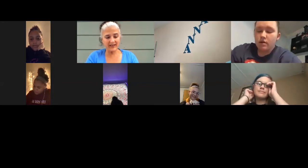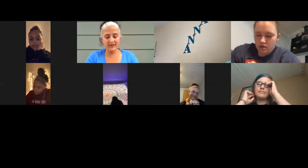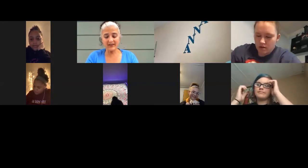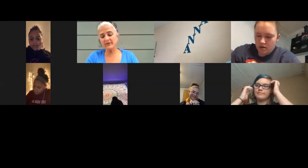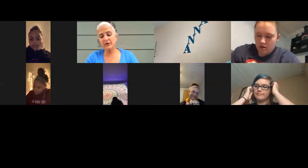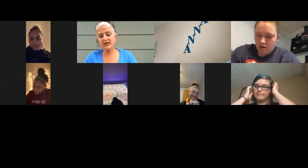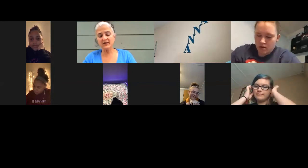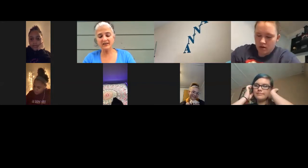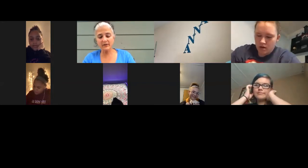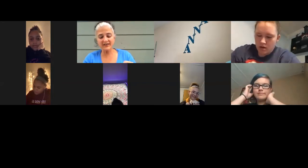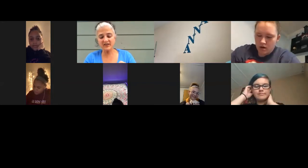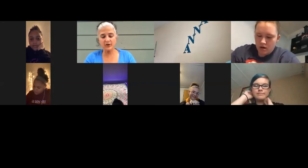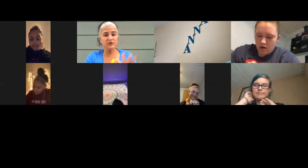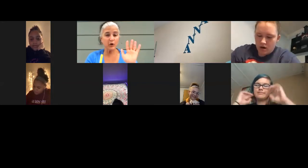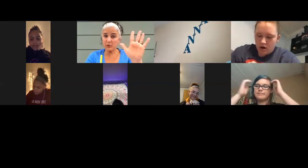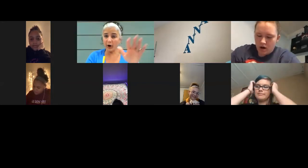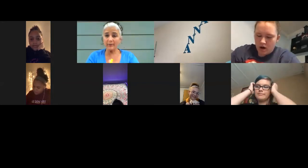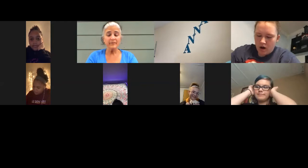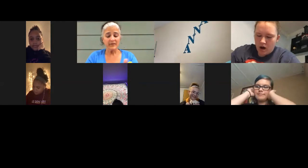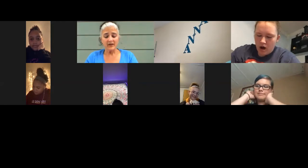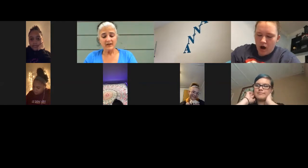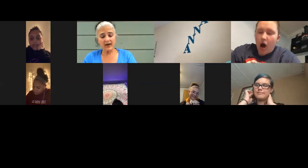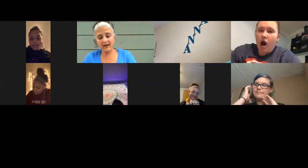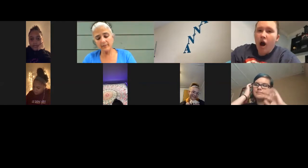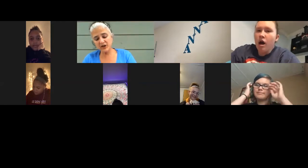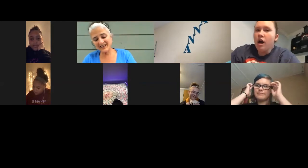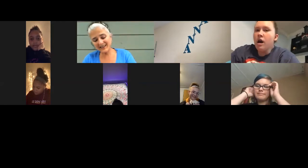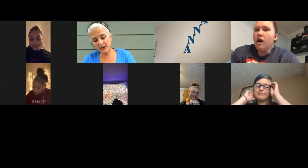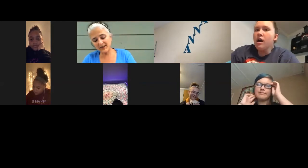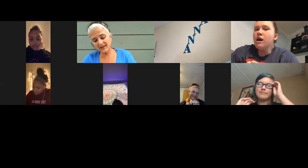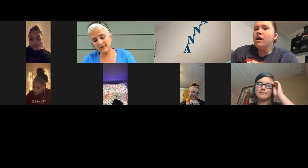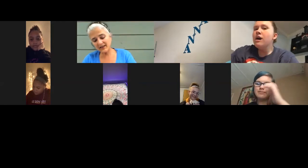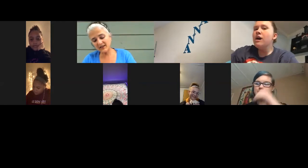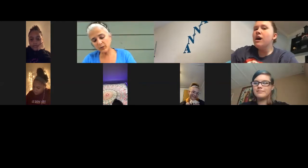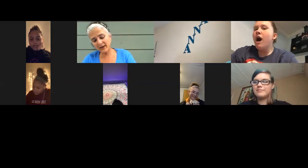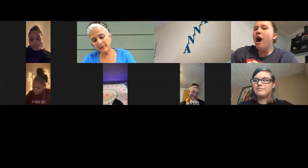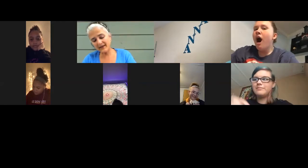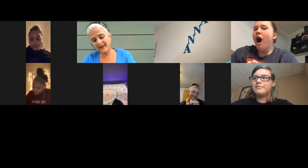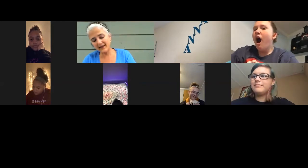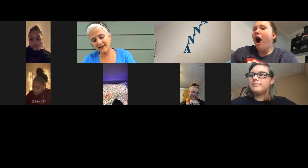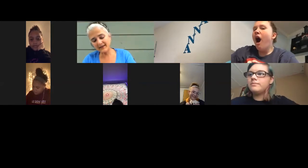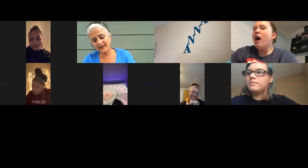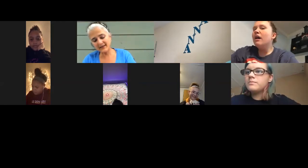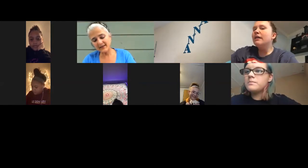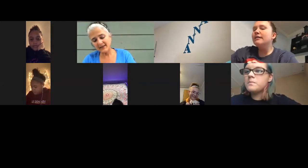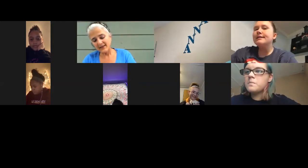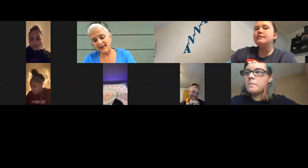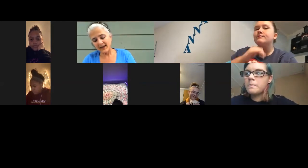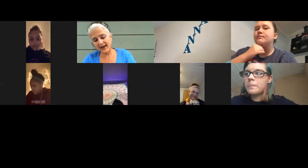haven't done any of it. Some of you have done some of it, so you know who you are. Just get those into me this week,